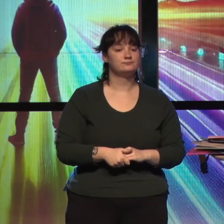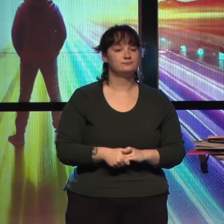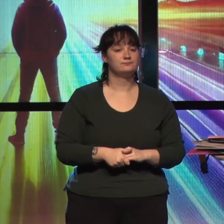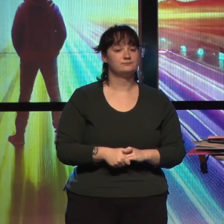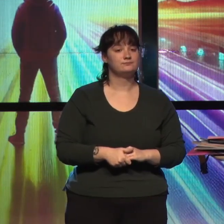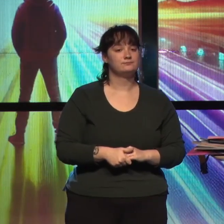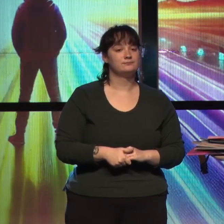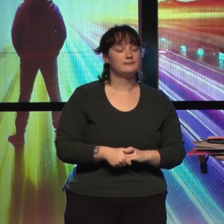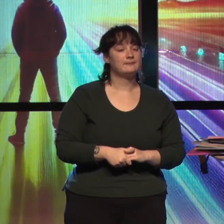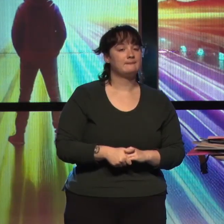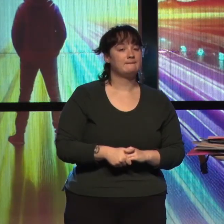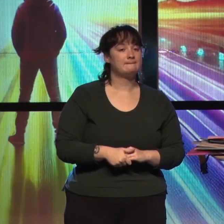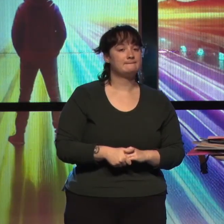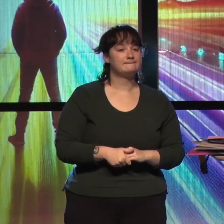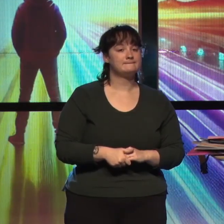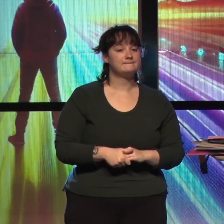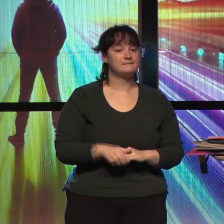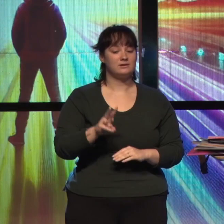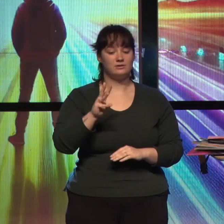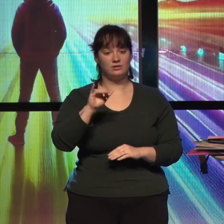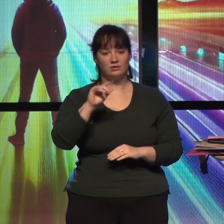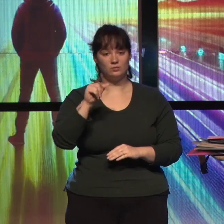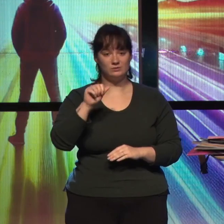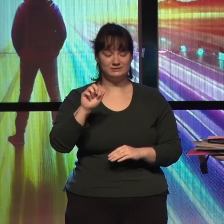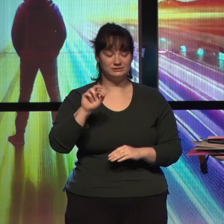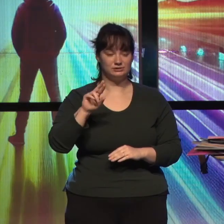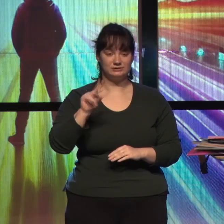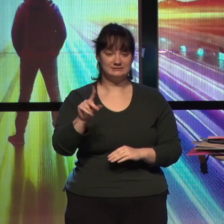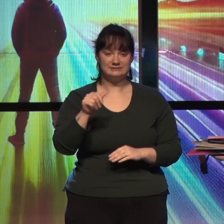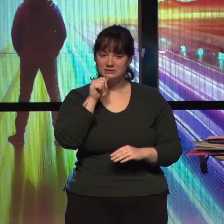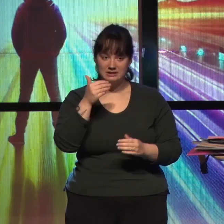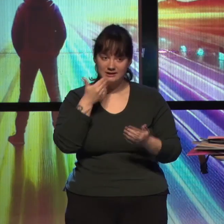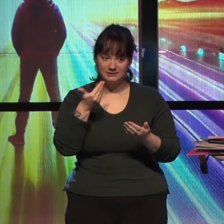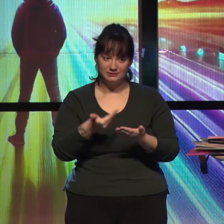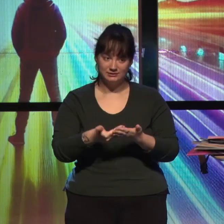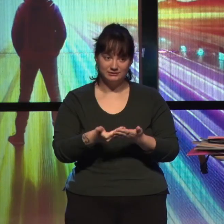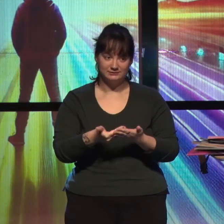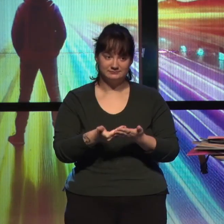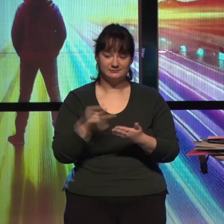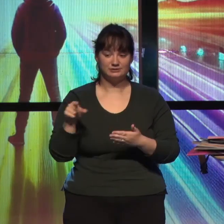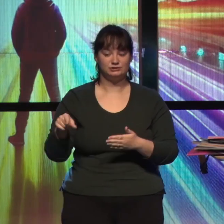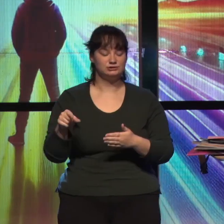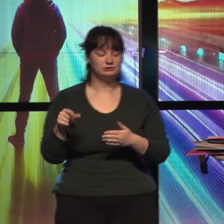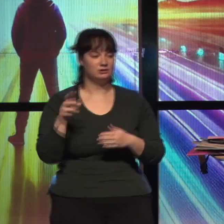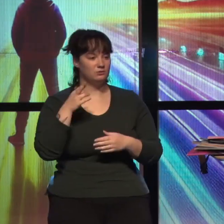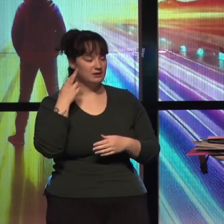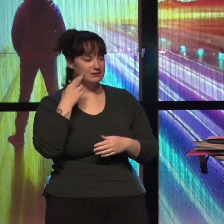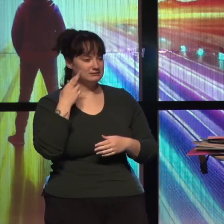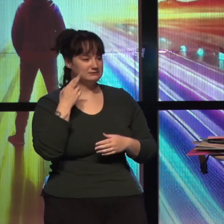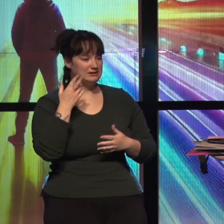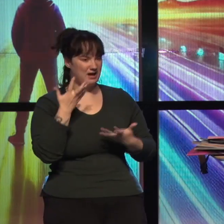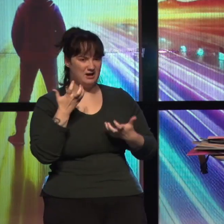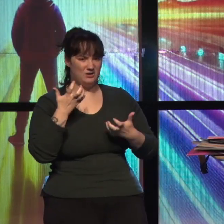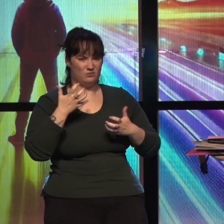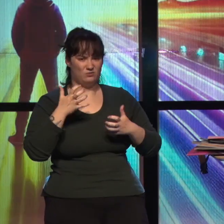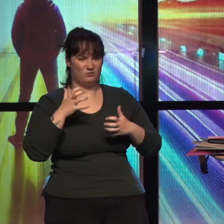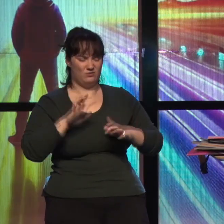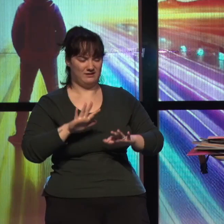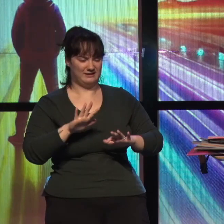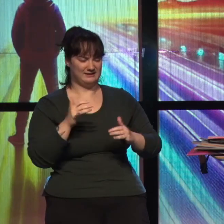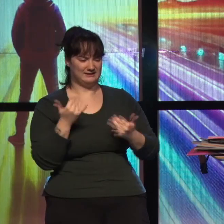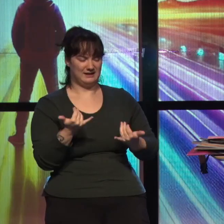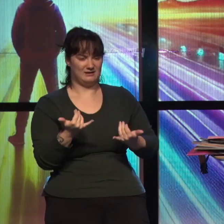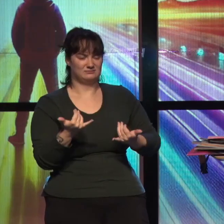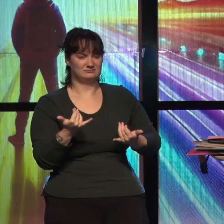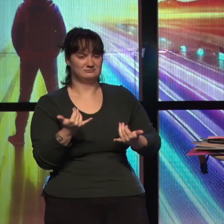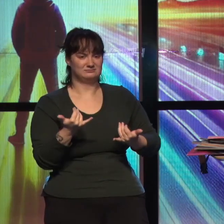today. Sorry about that. So the wizard is corrupt. And she realizes it, and she's like, I don't want it anymore.